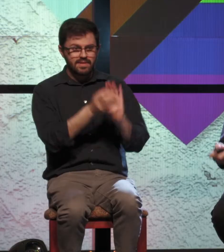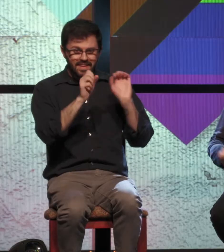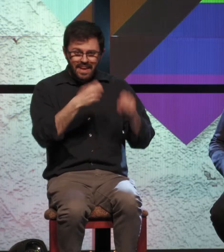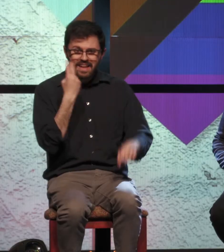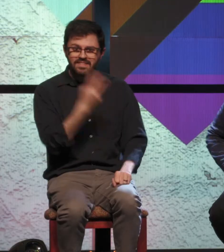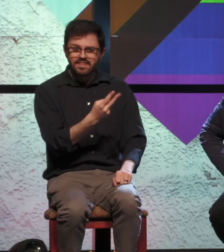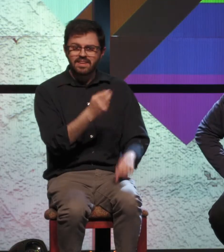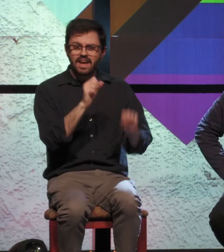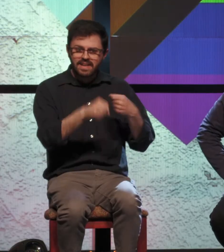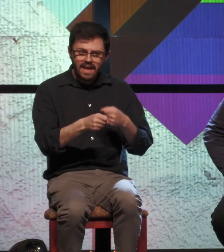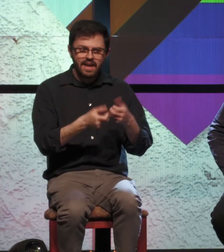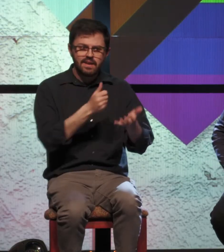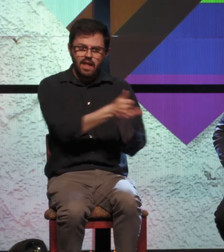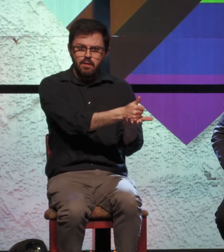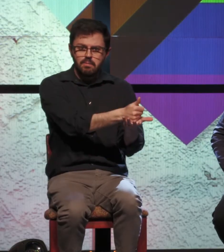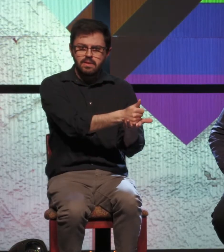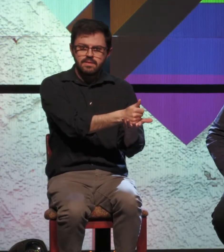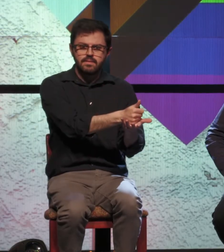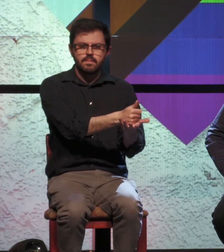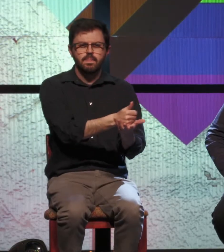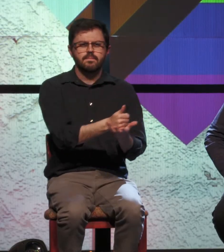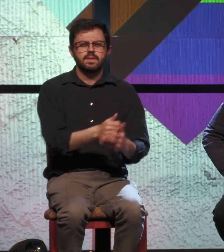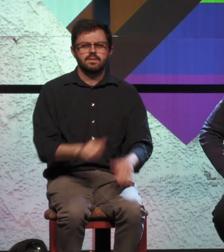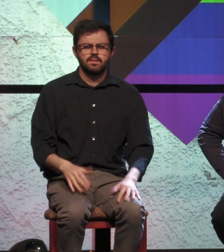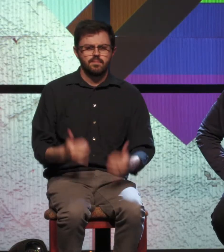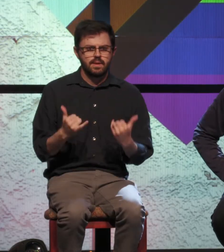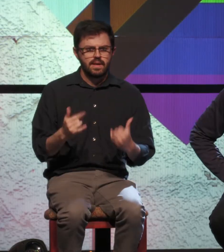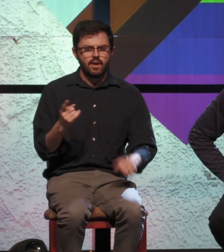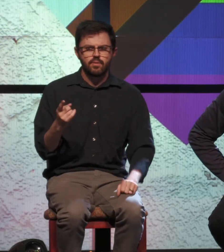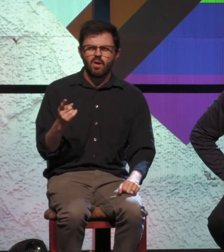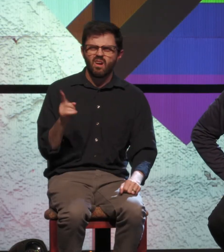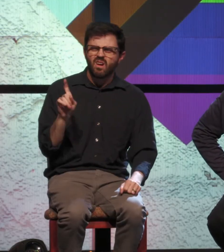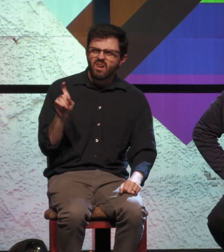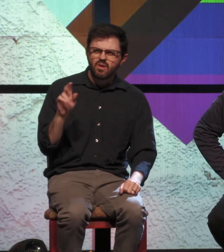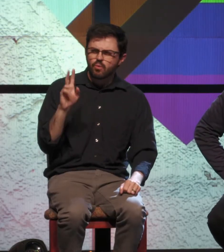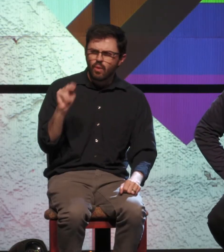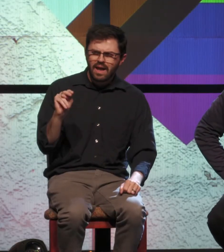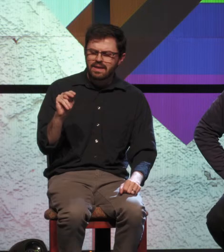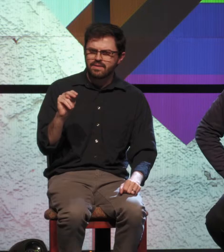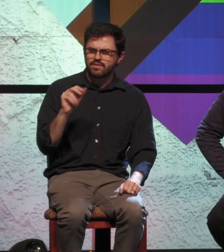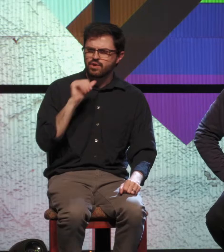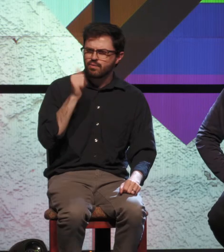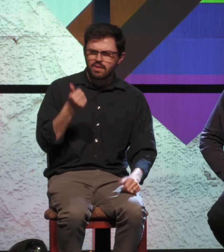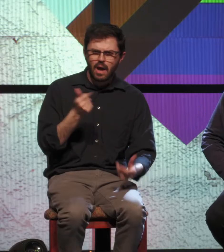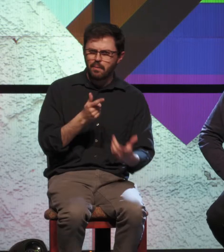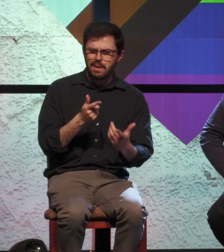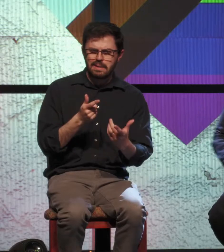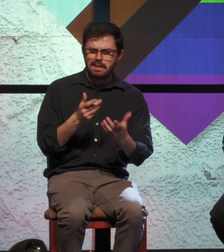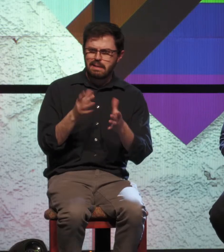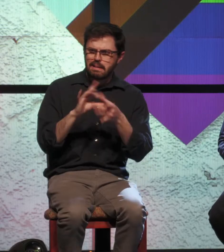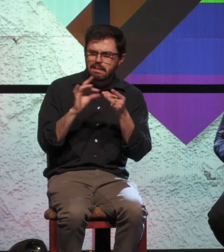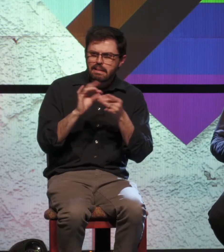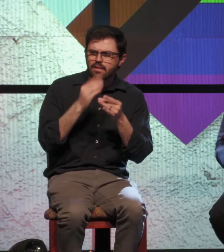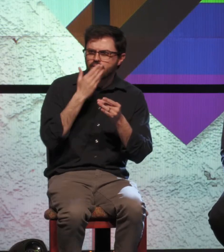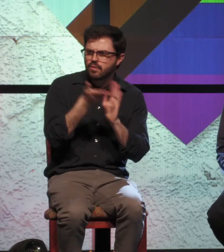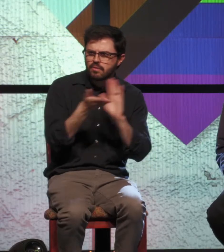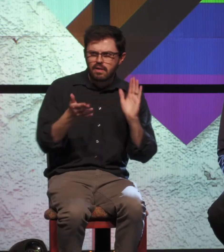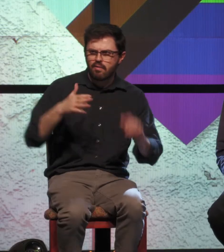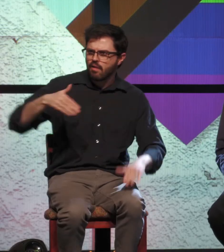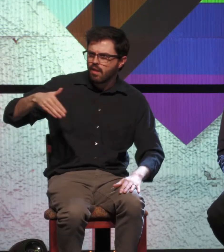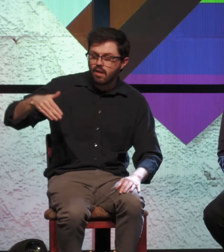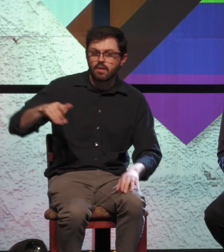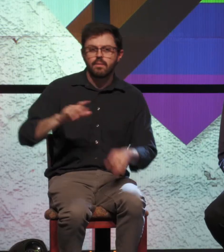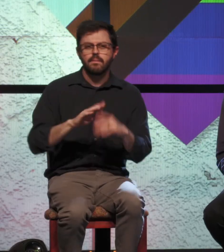And now you're asking the question, but Ryan, like, you haven't talked about the good stuff yet. Like loving God, okay, but what about like